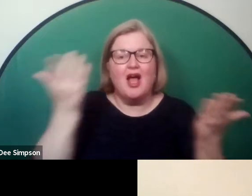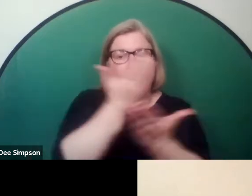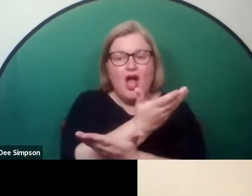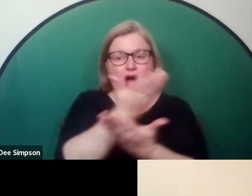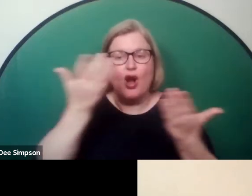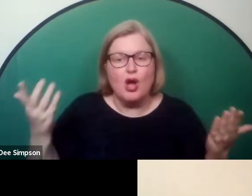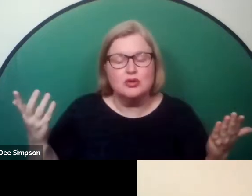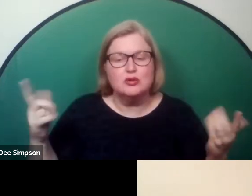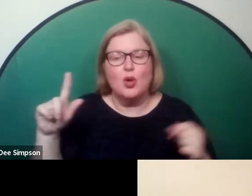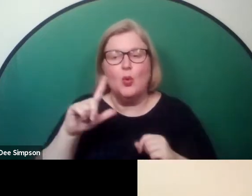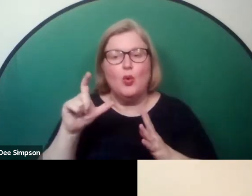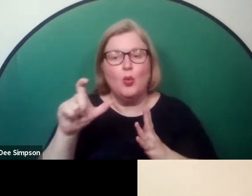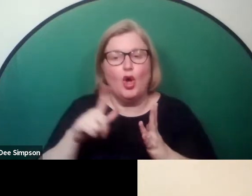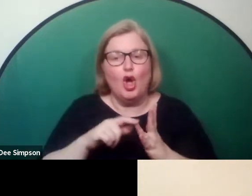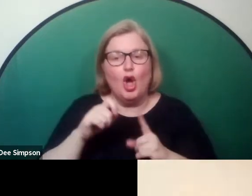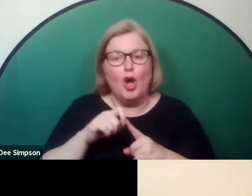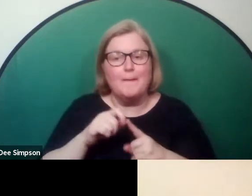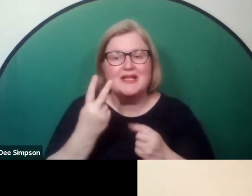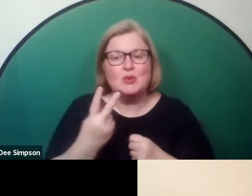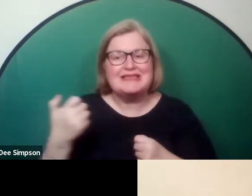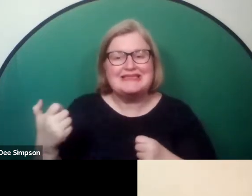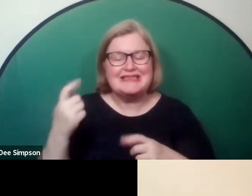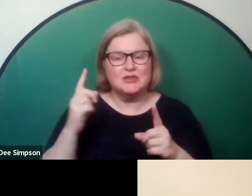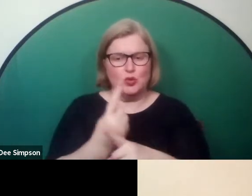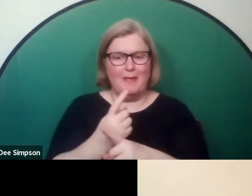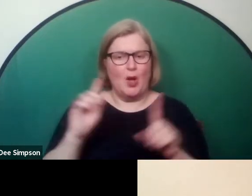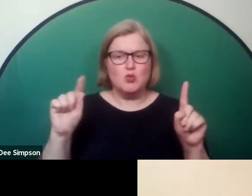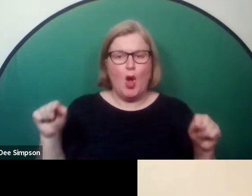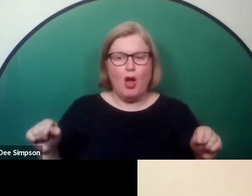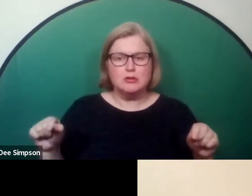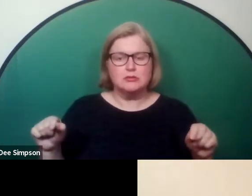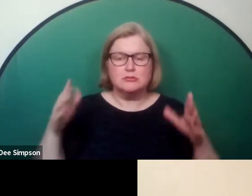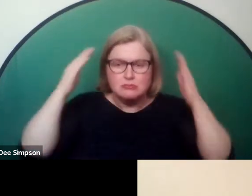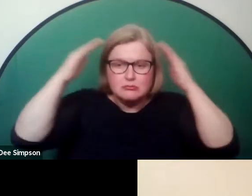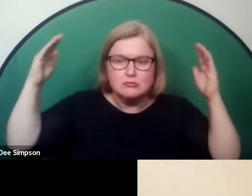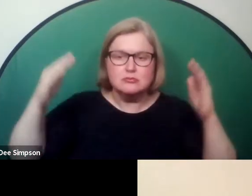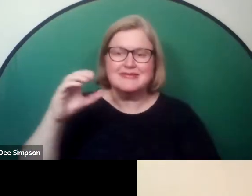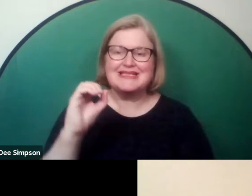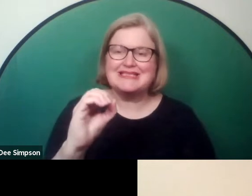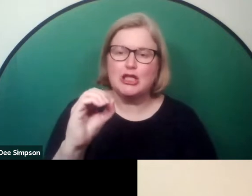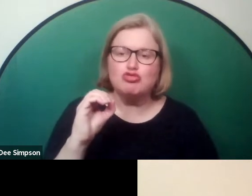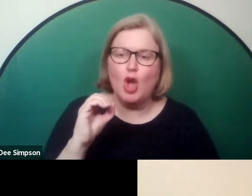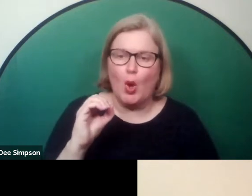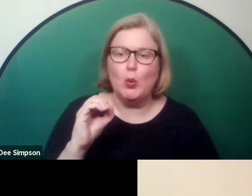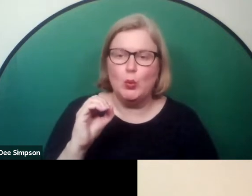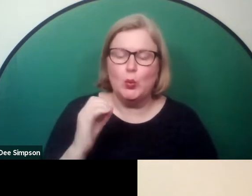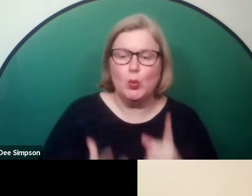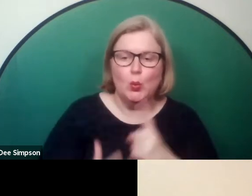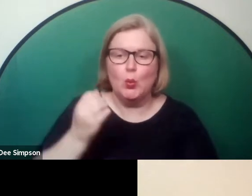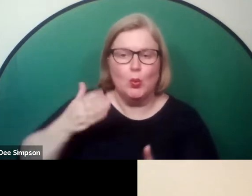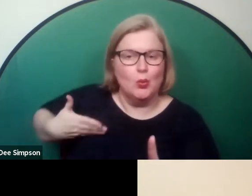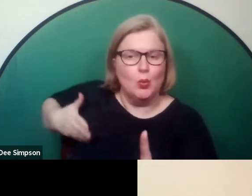What is COP26 talking about? They're still talking about zero, what we are going to reach in terms